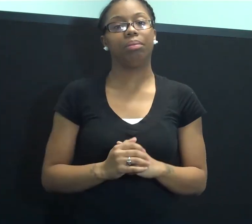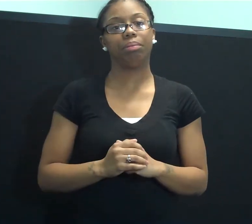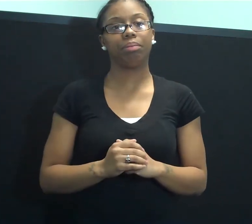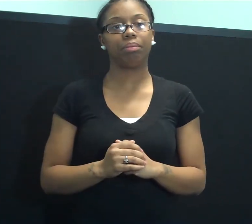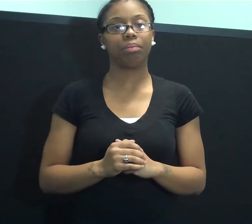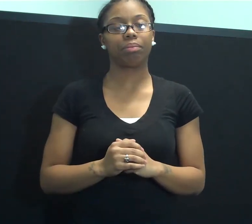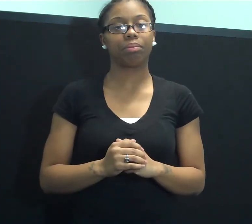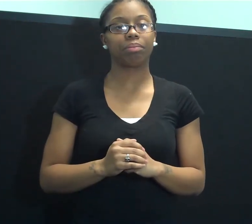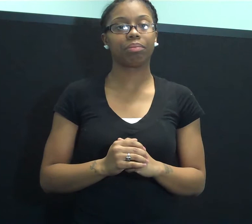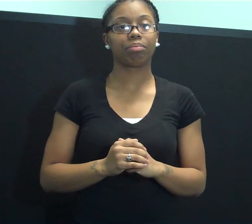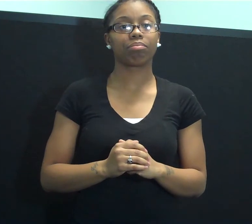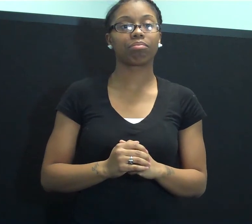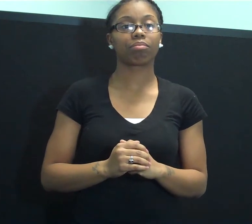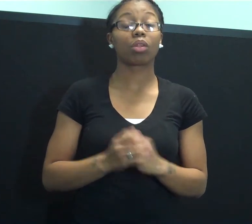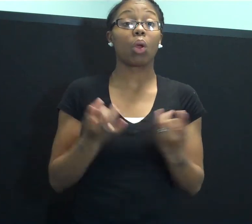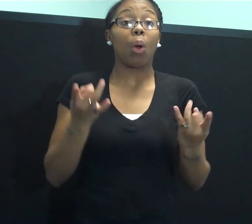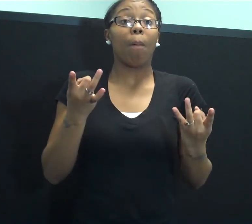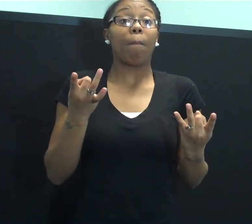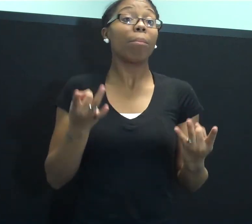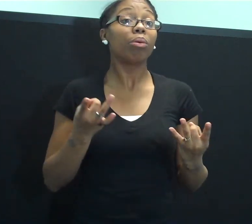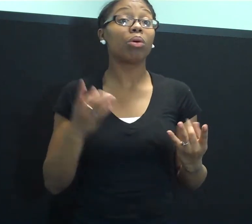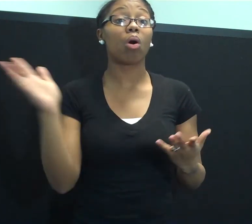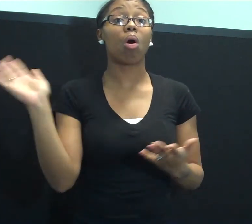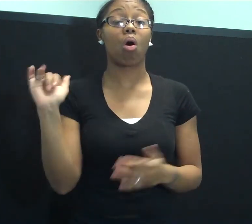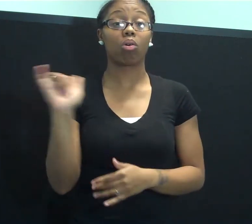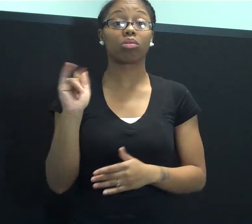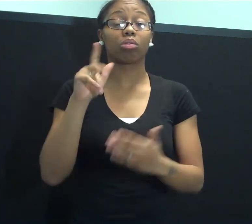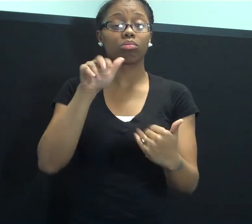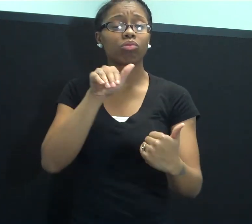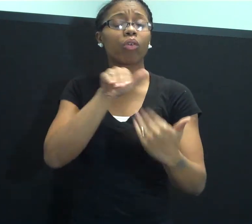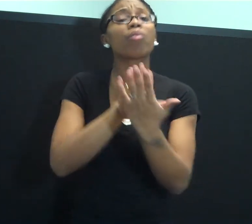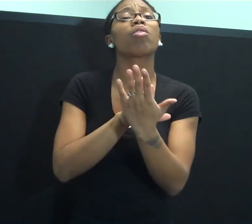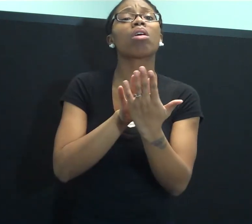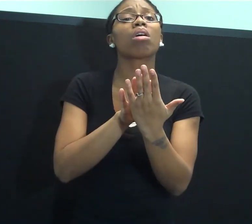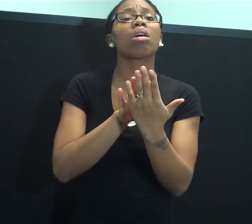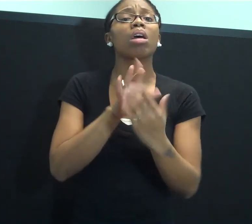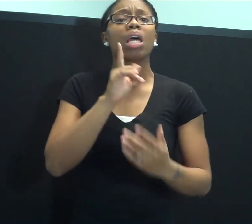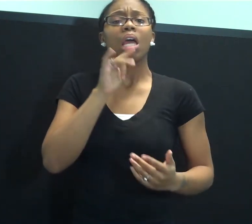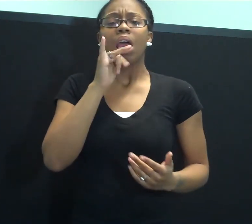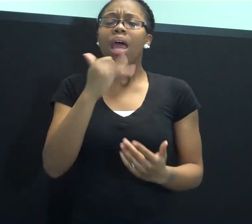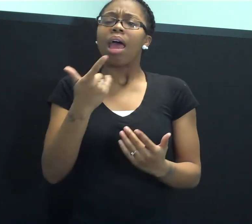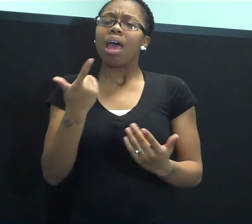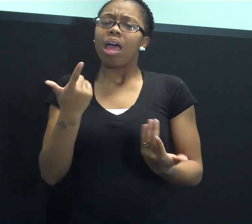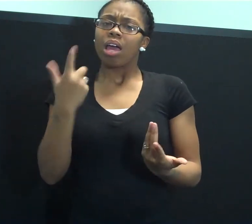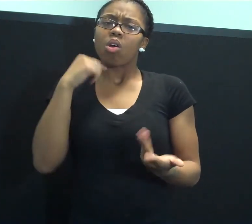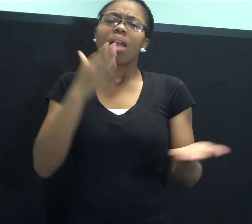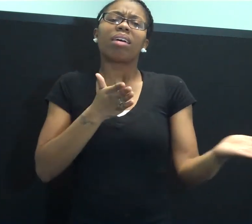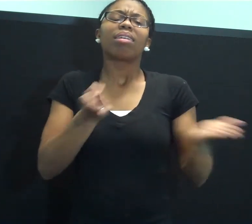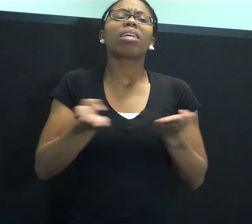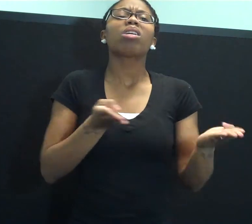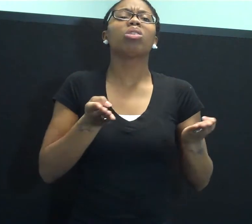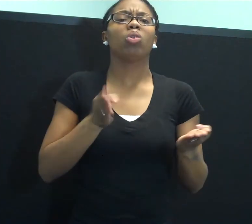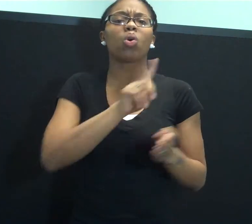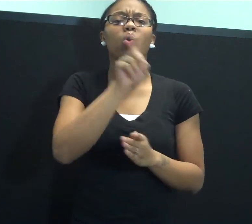Buddhists also teach people how to confront and deal with some of the deepest questions of Buddhist life, not